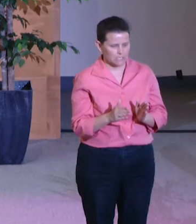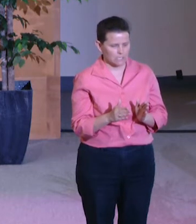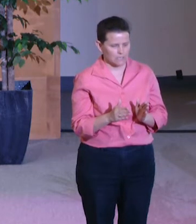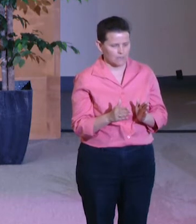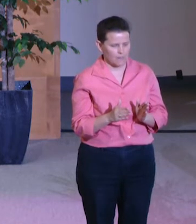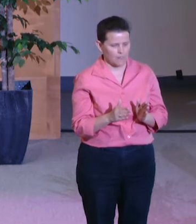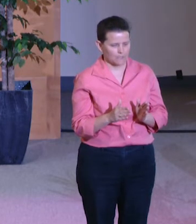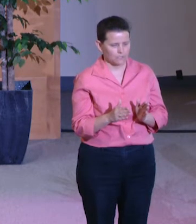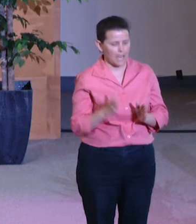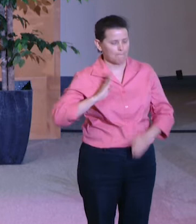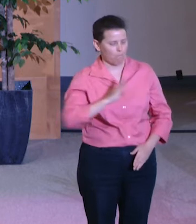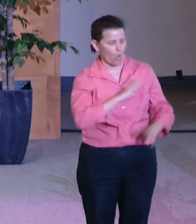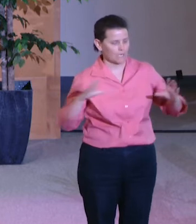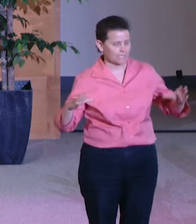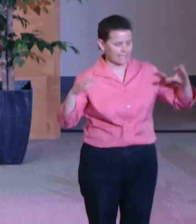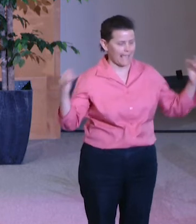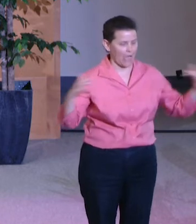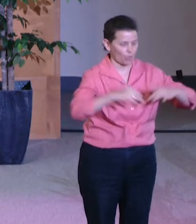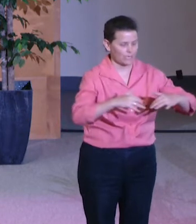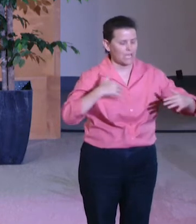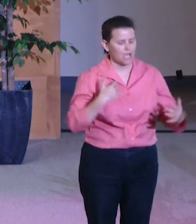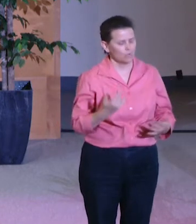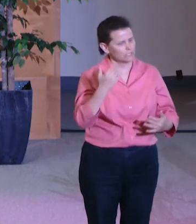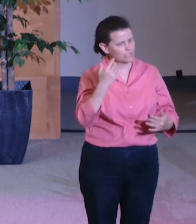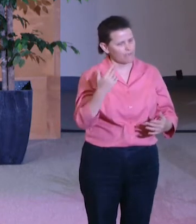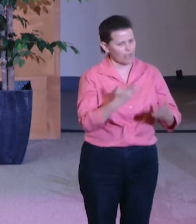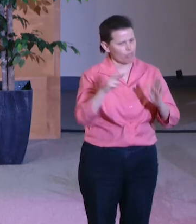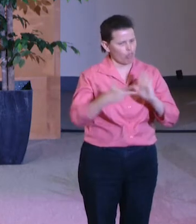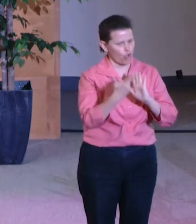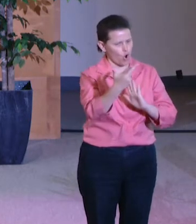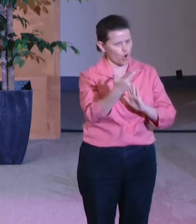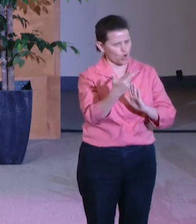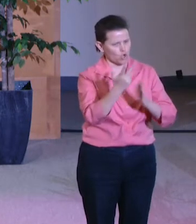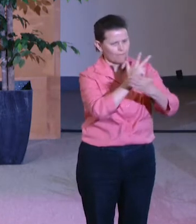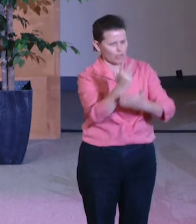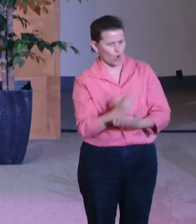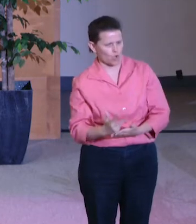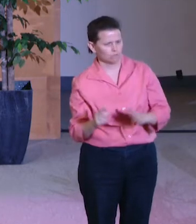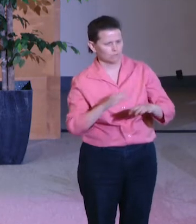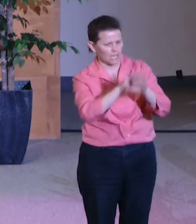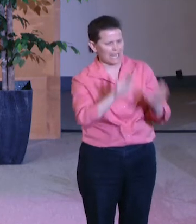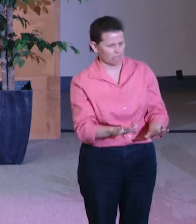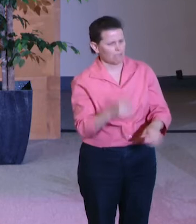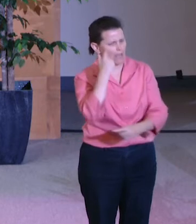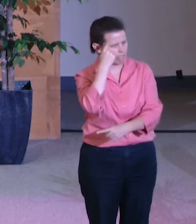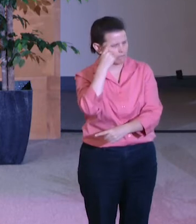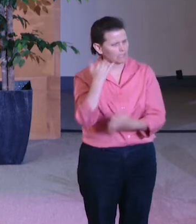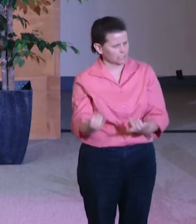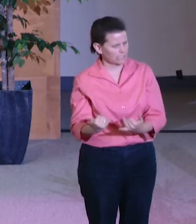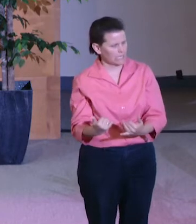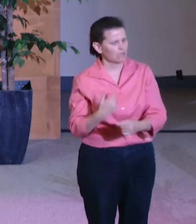will have an opportunity, you will have an opportunity to mingle and connect with our new, with our newcomers, our community members,